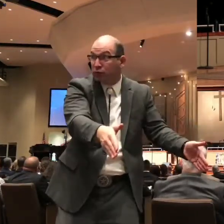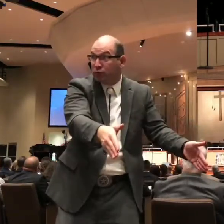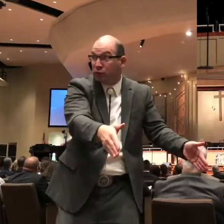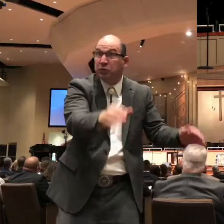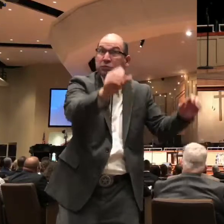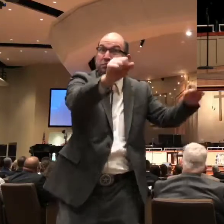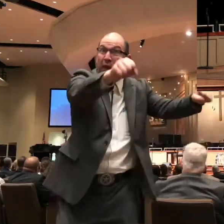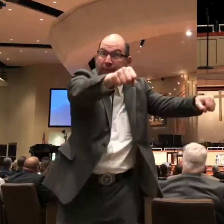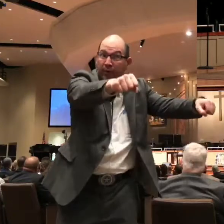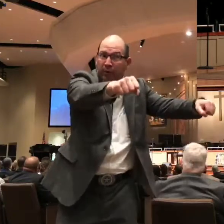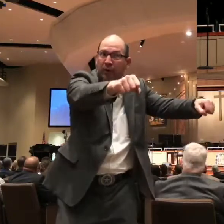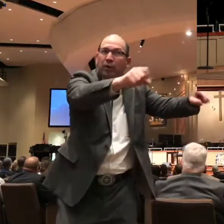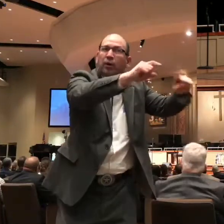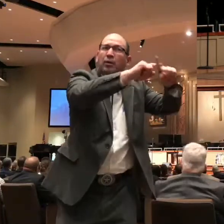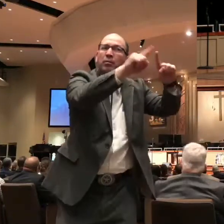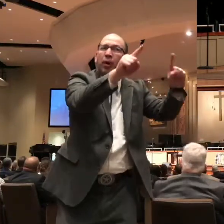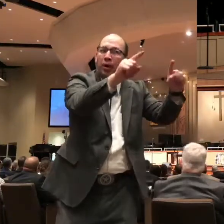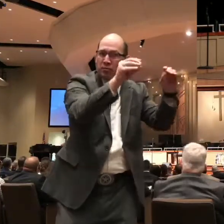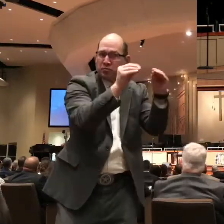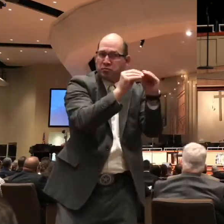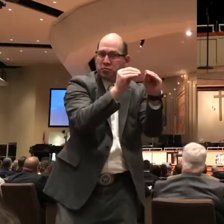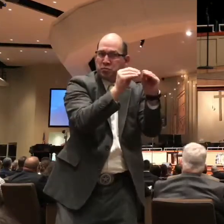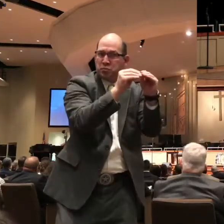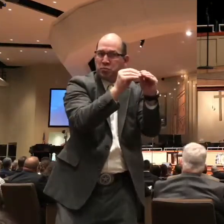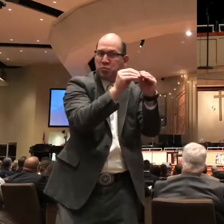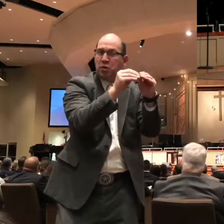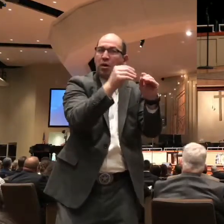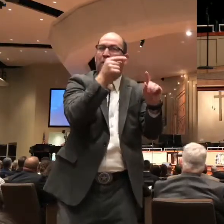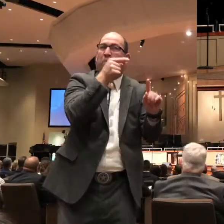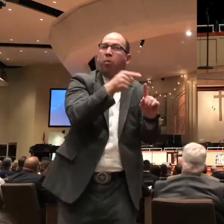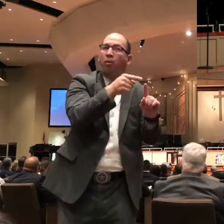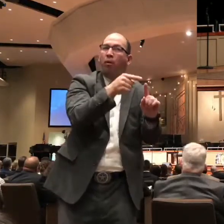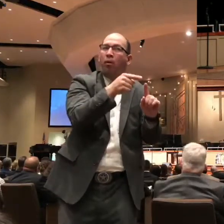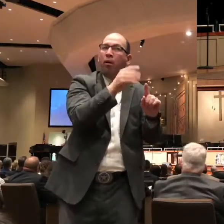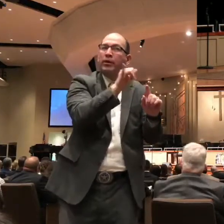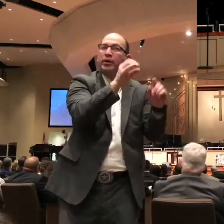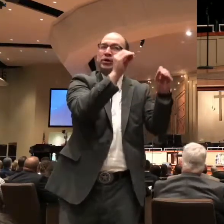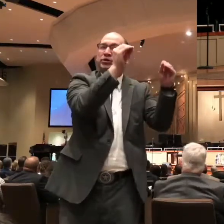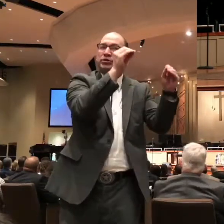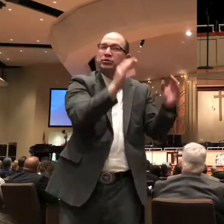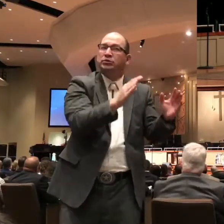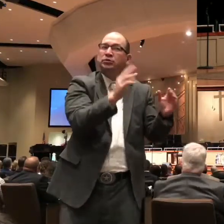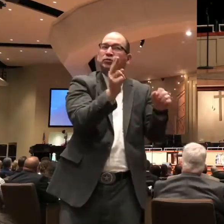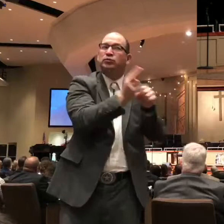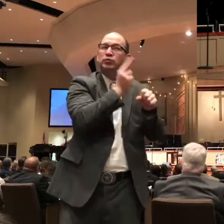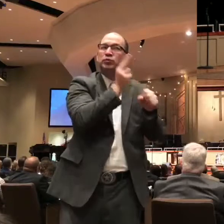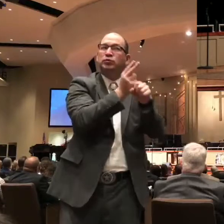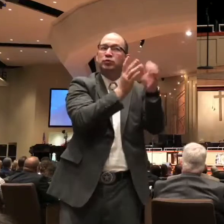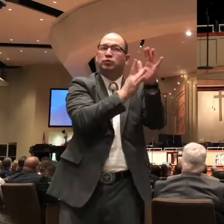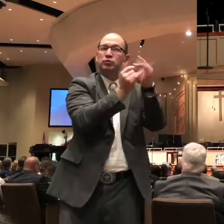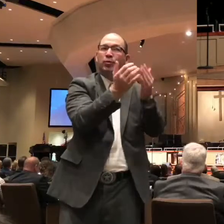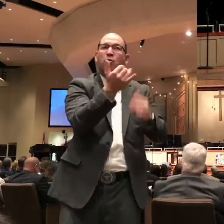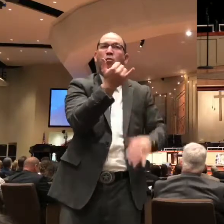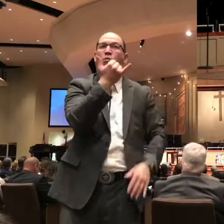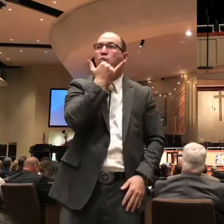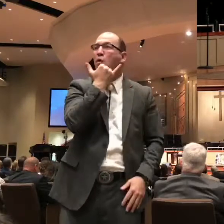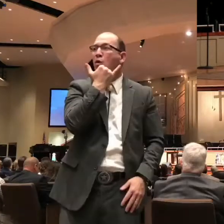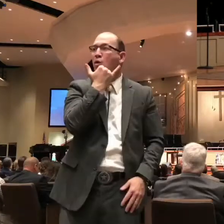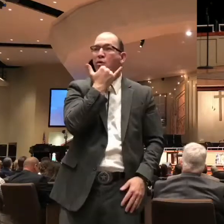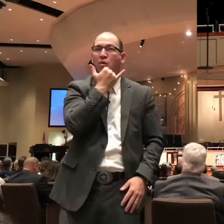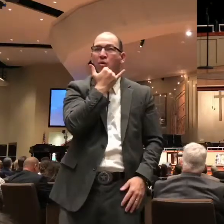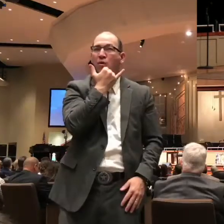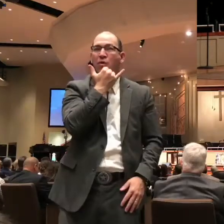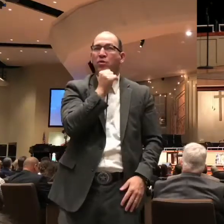connotation, but it speaks even of the lack of integrity with which they use the Bible, the way that they do not